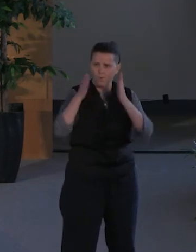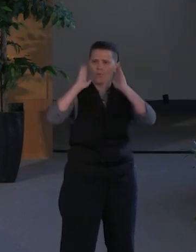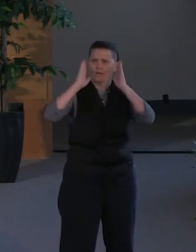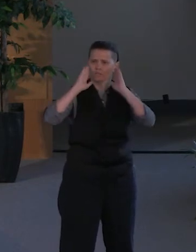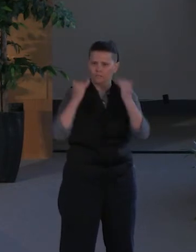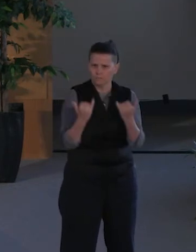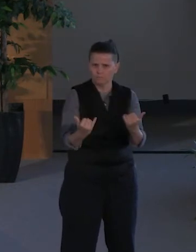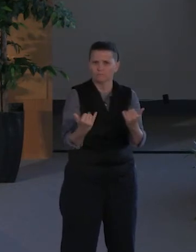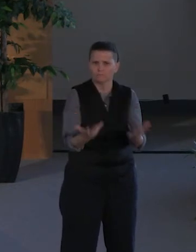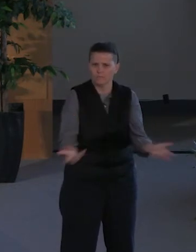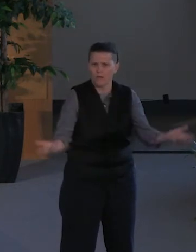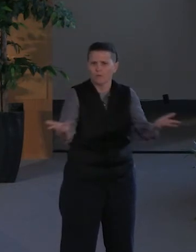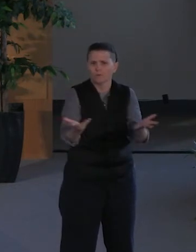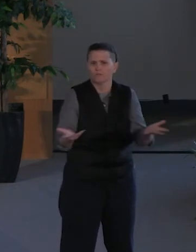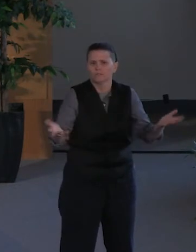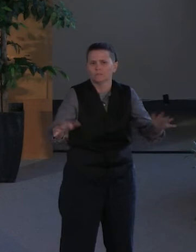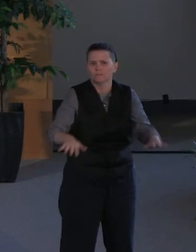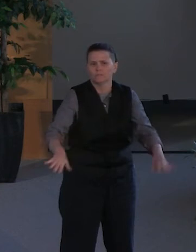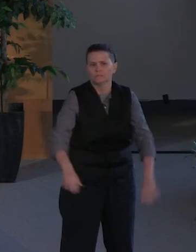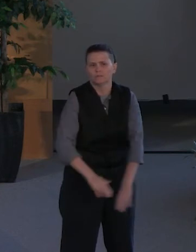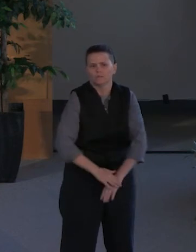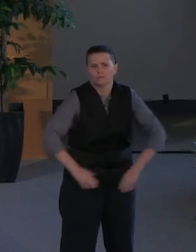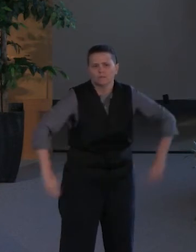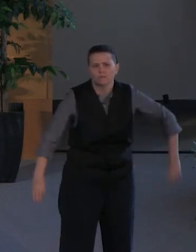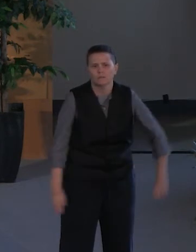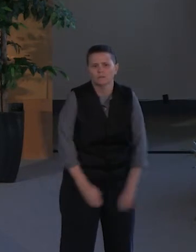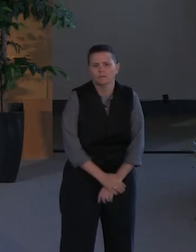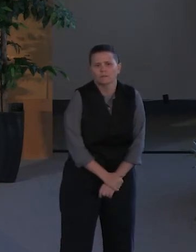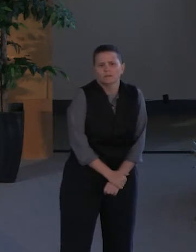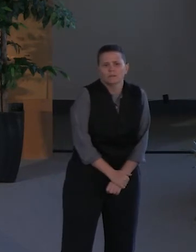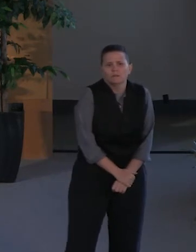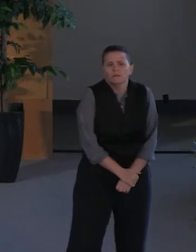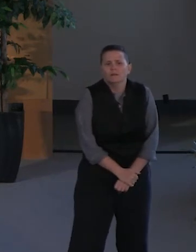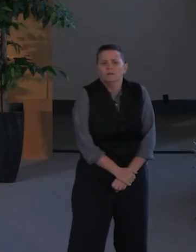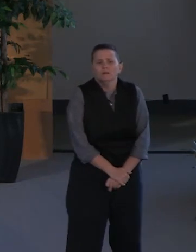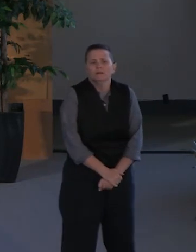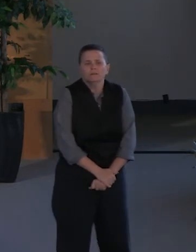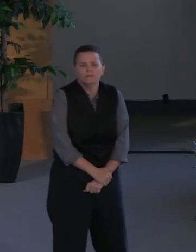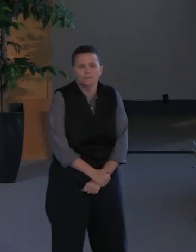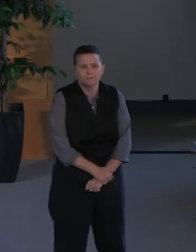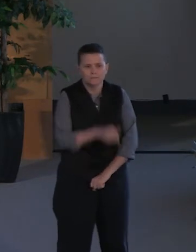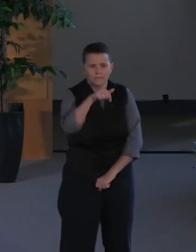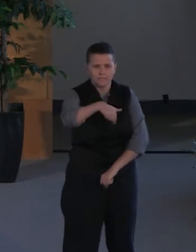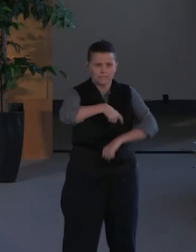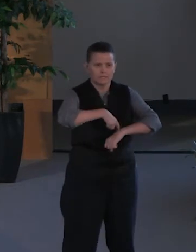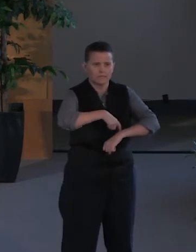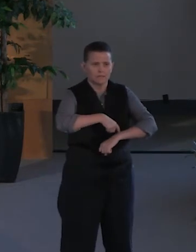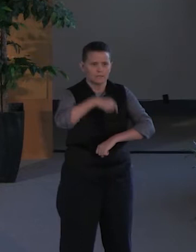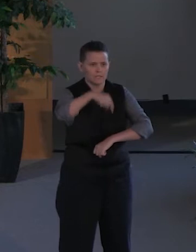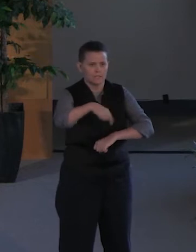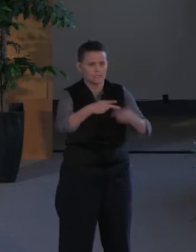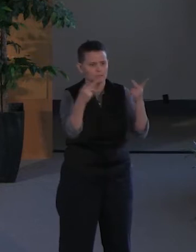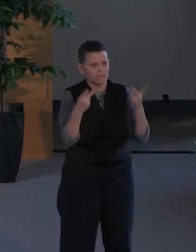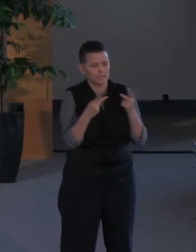Bring your awareness to this time and space, Unity Church of the Hills,